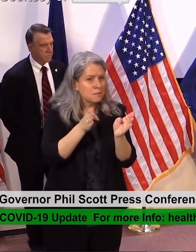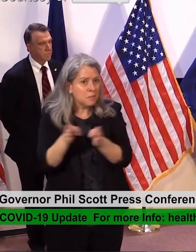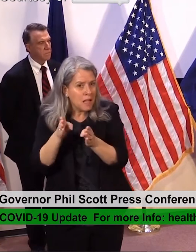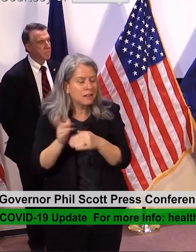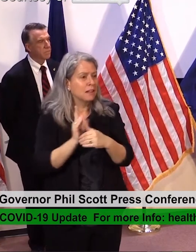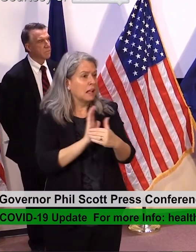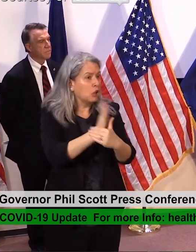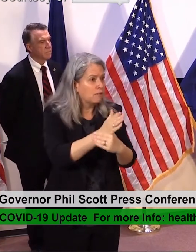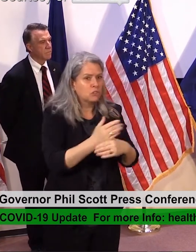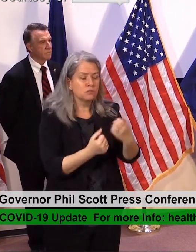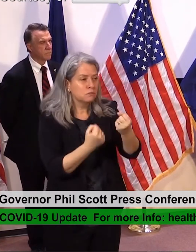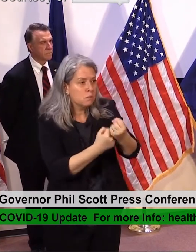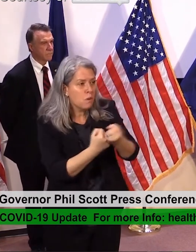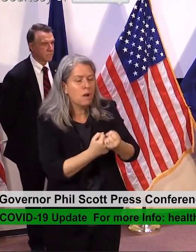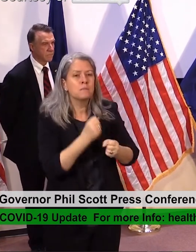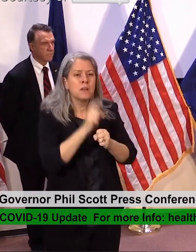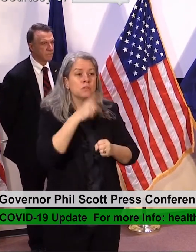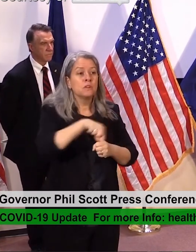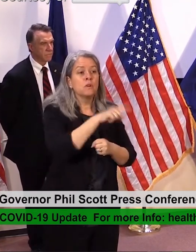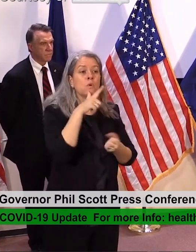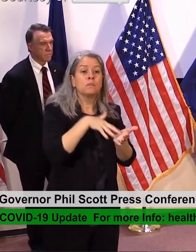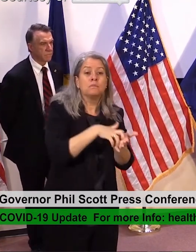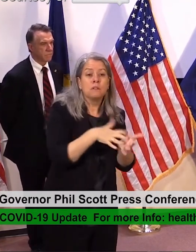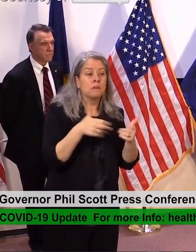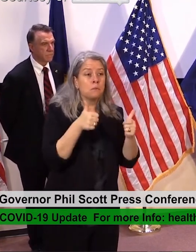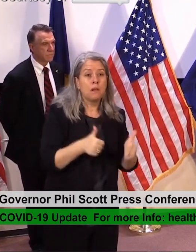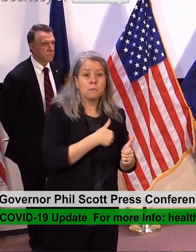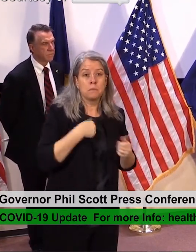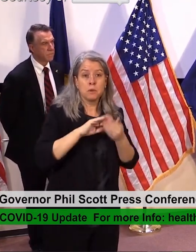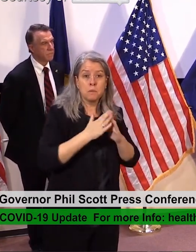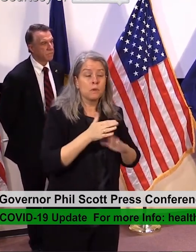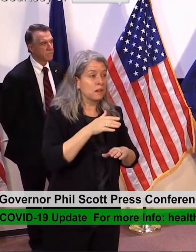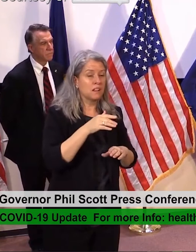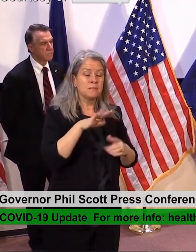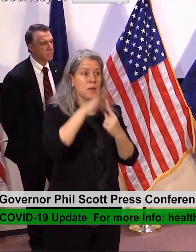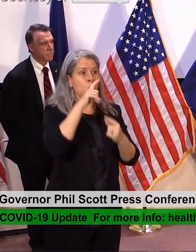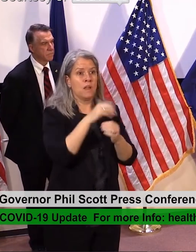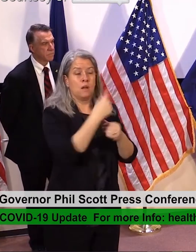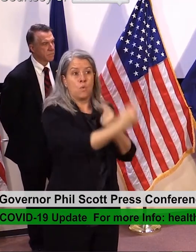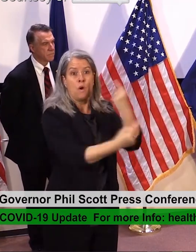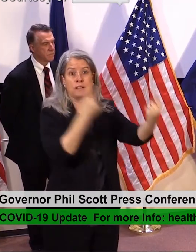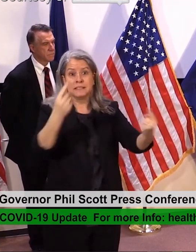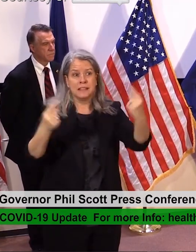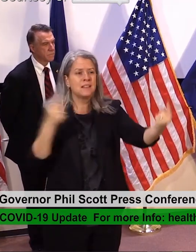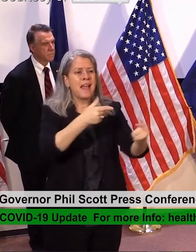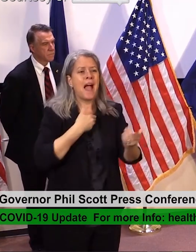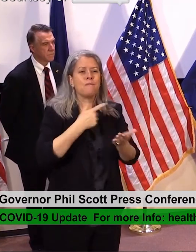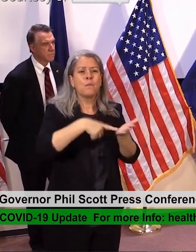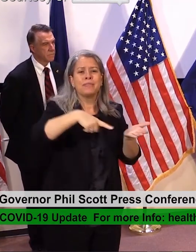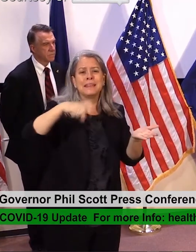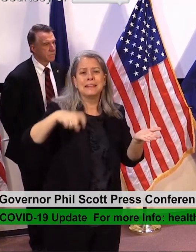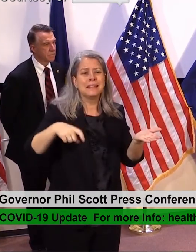to ensure those vulnerable members of our communities, especially those in quarantine, have the supplies they